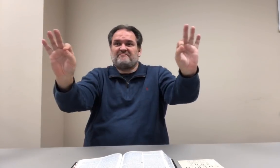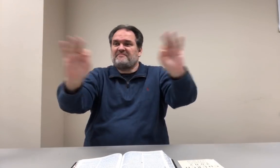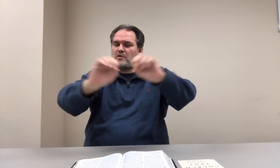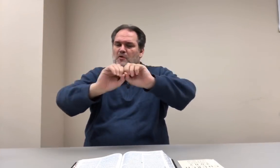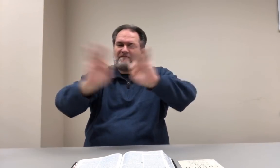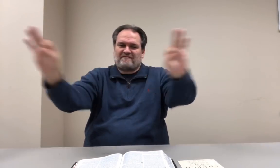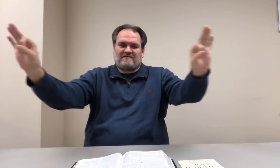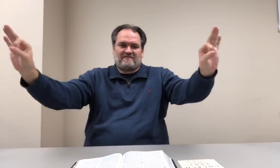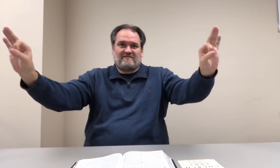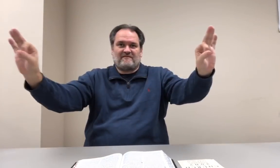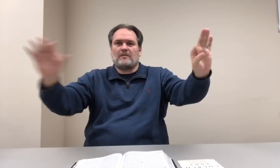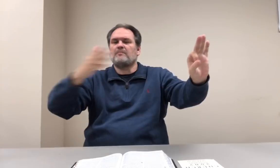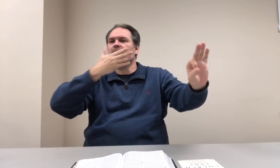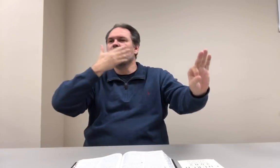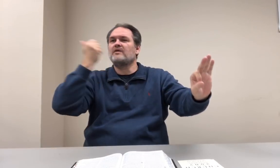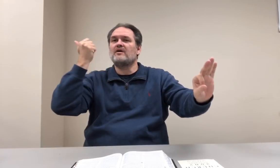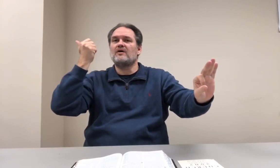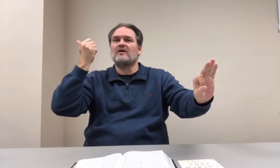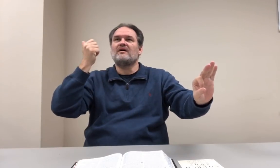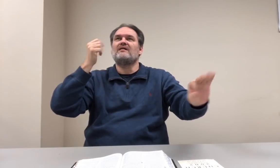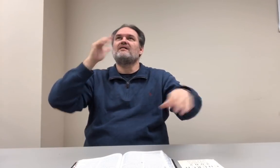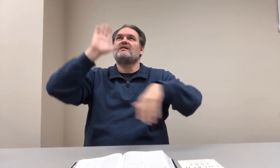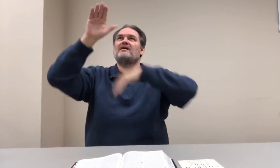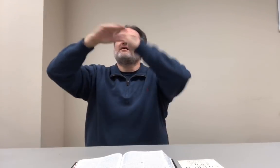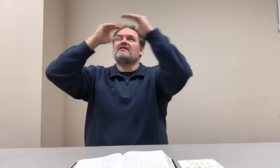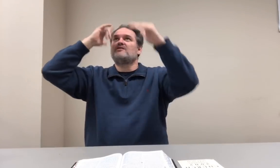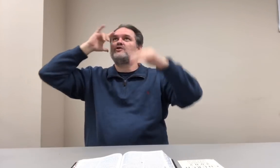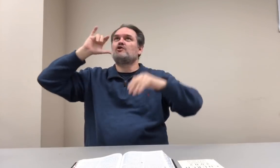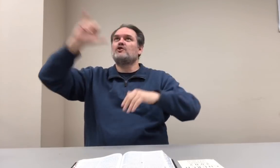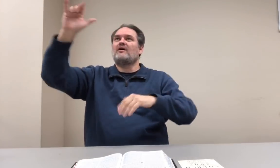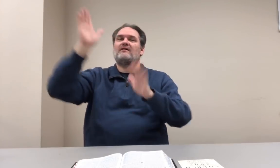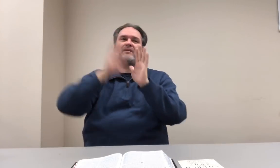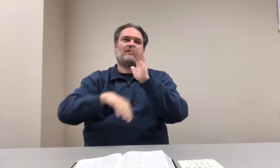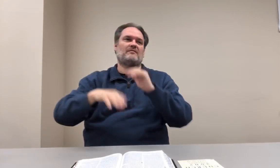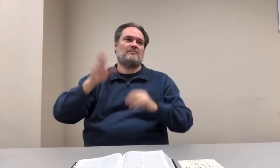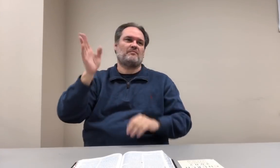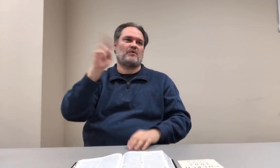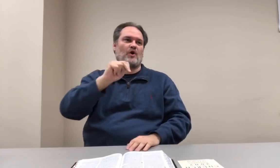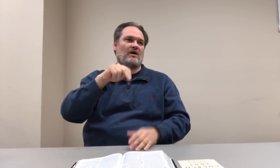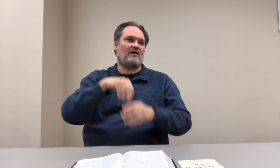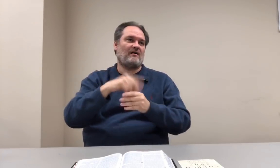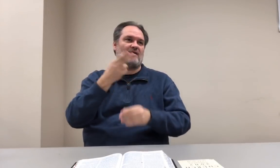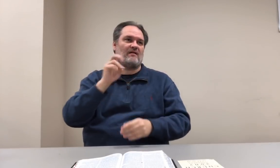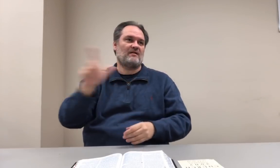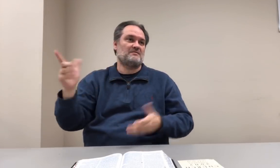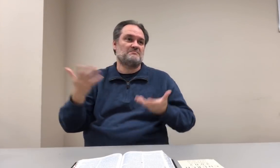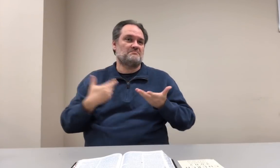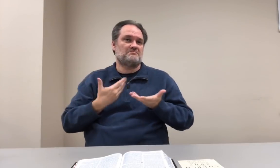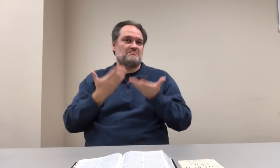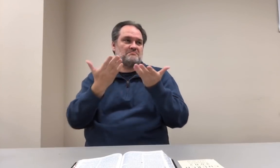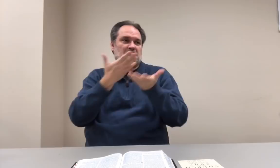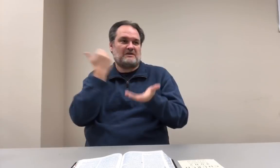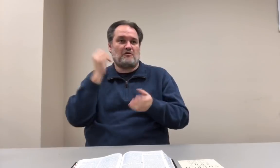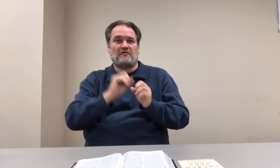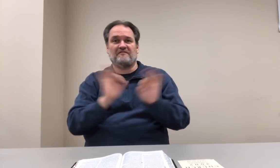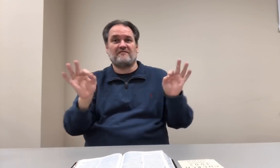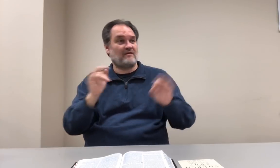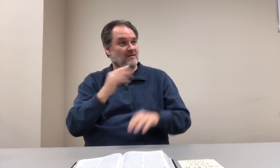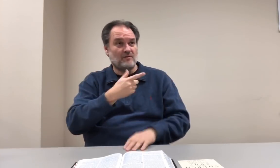a given, right? It's a given that the earth's going to be there when I get up. But even that, when you look at Psalm 102, as given